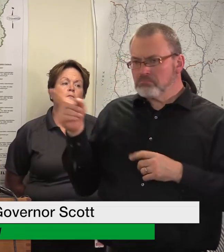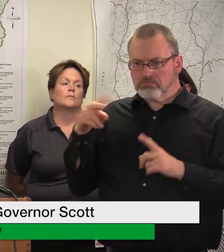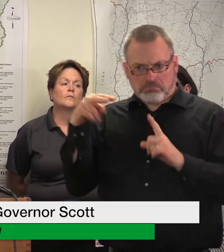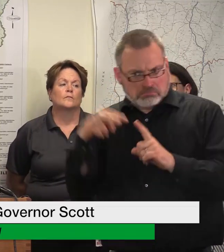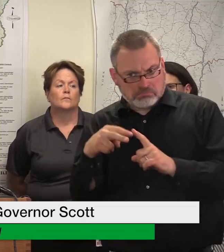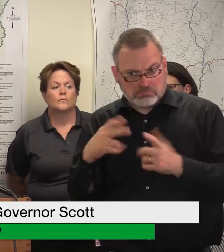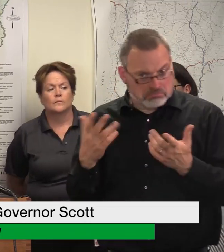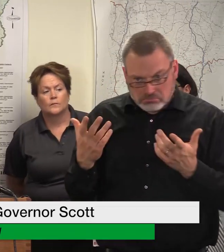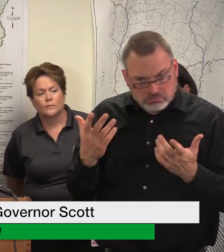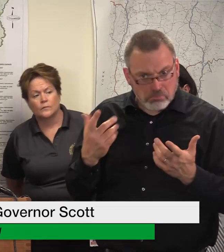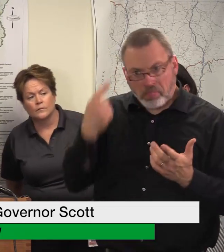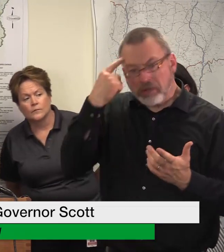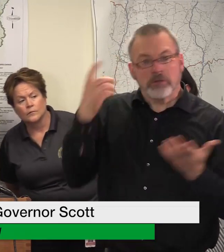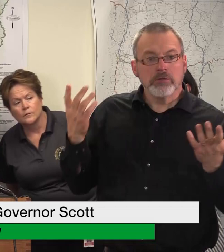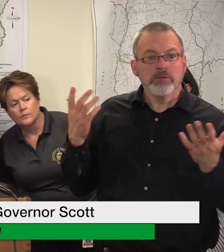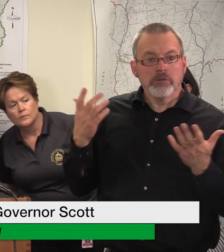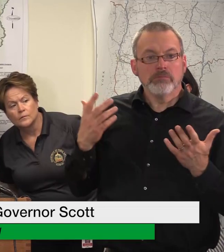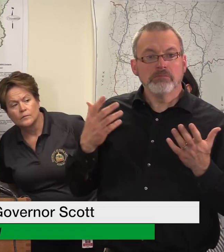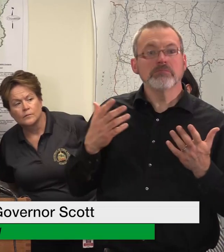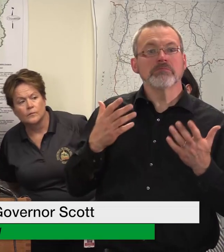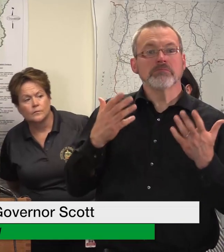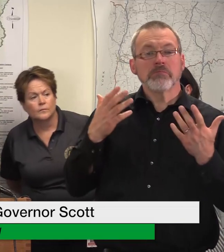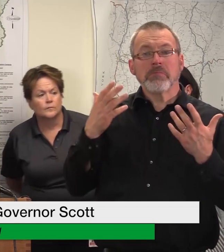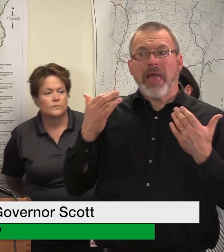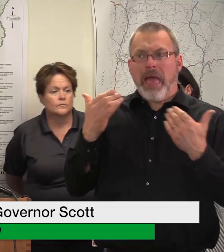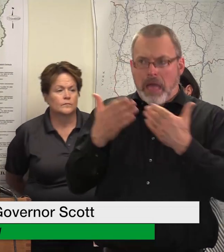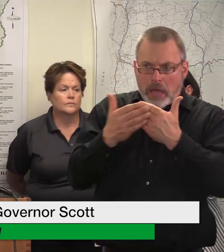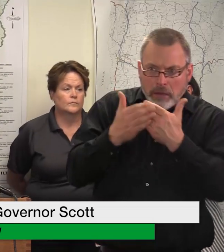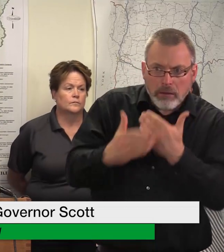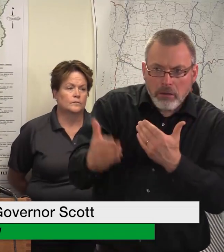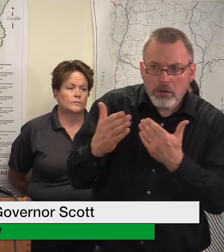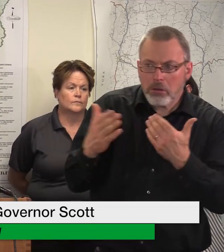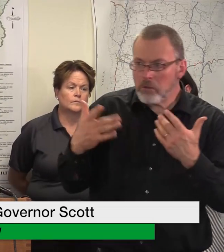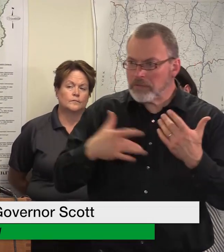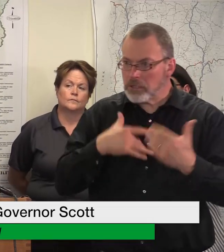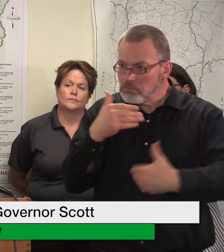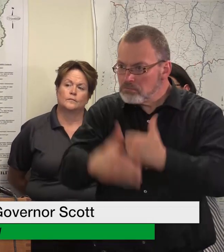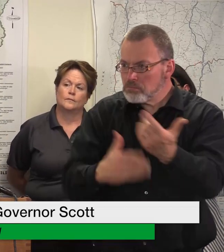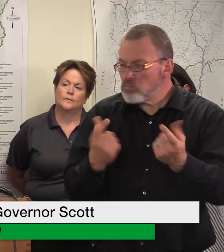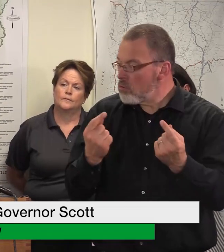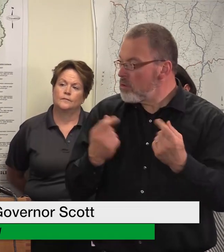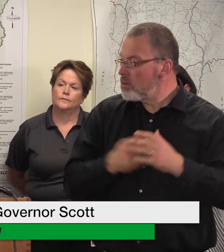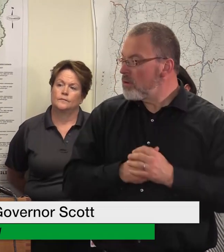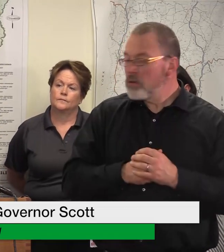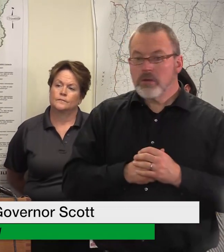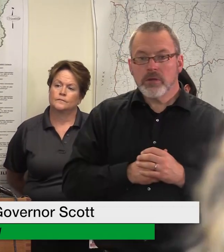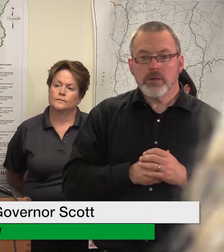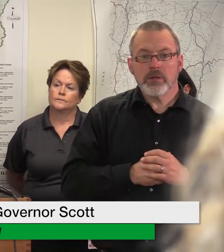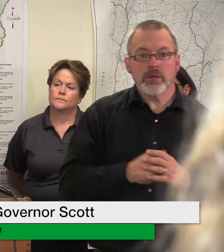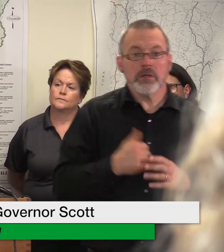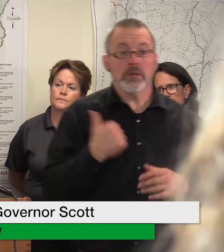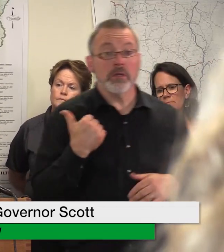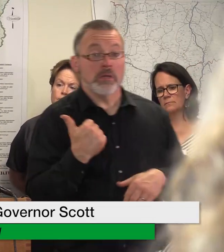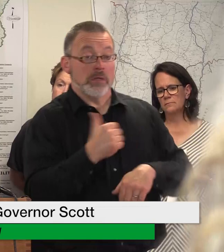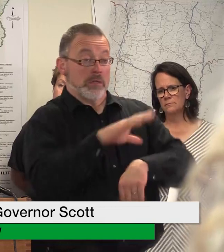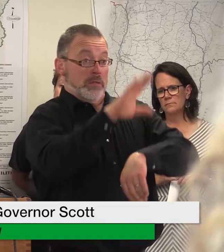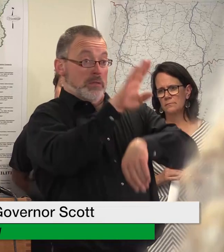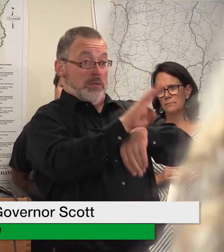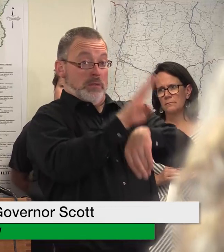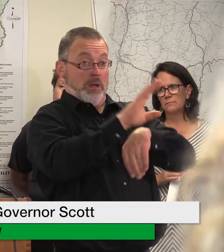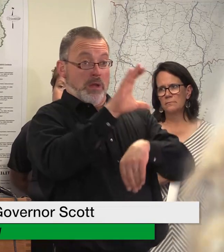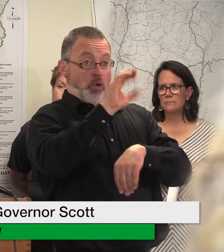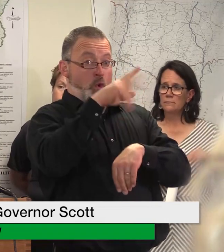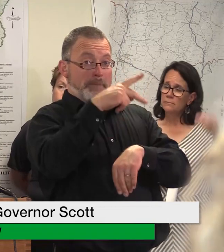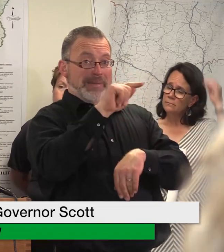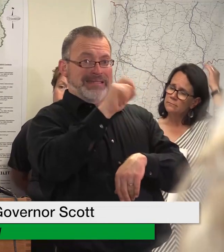going forward, are you going to deal with that? Well, on the corporate tax income, good